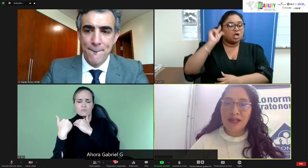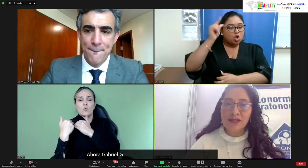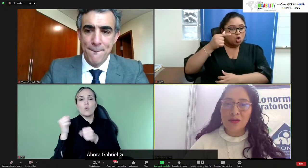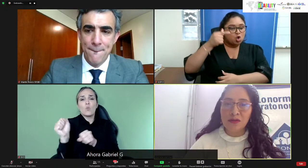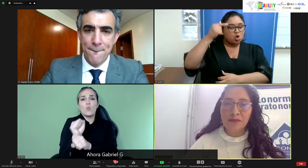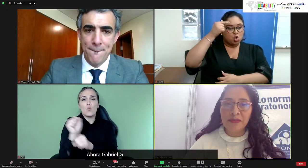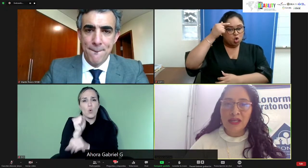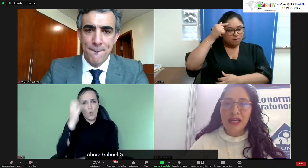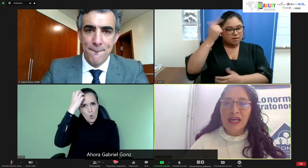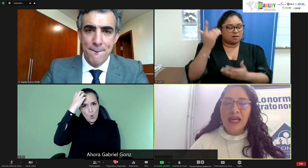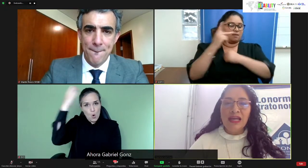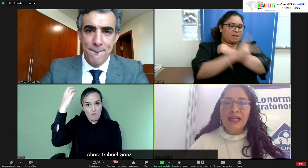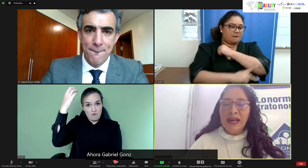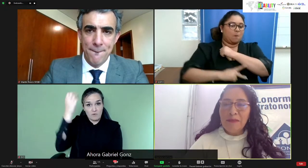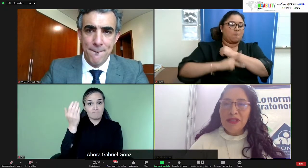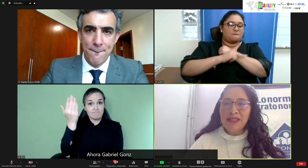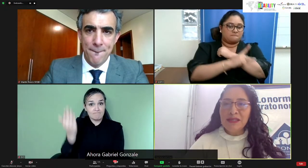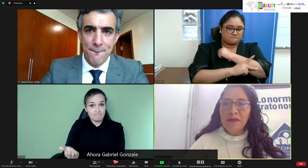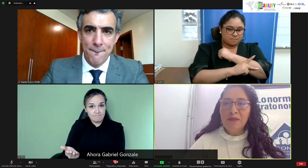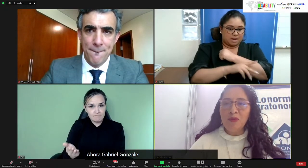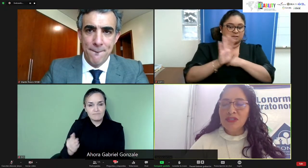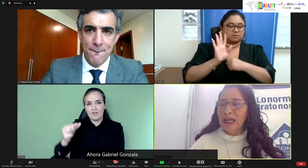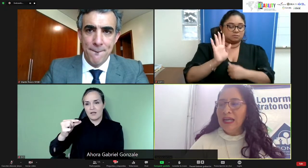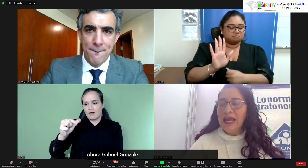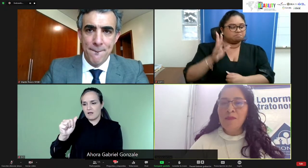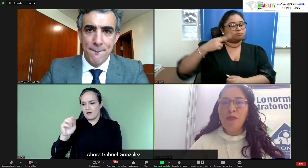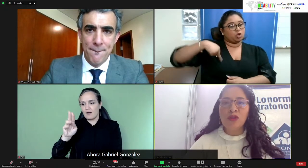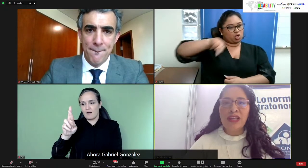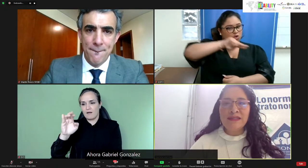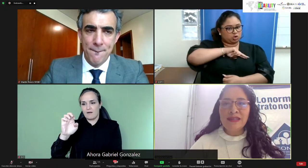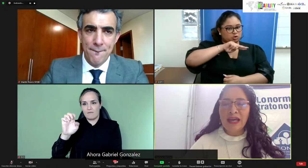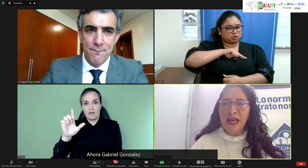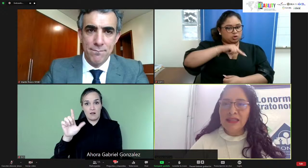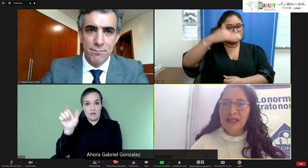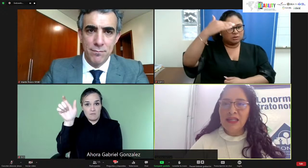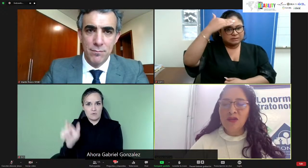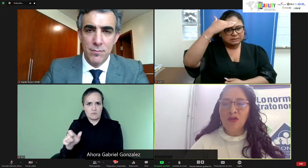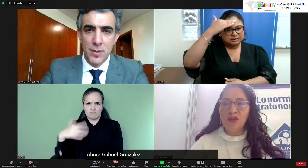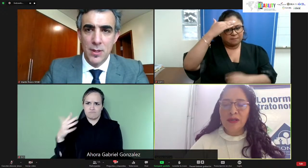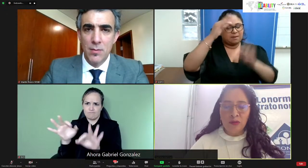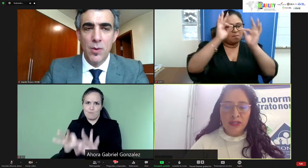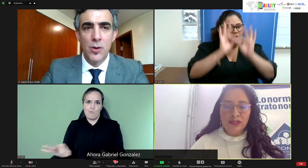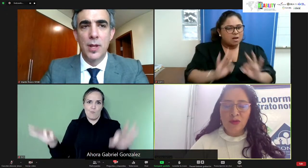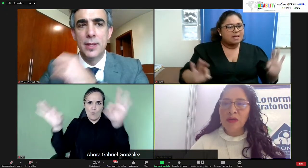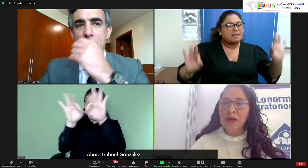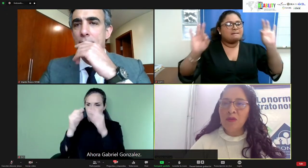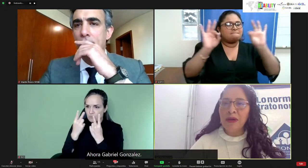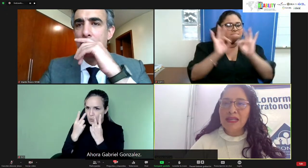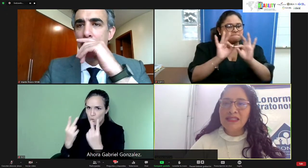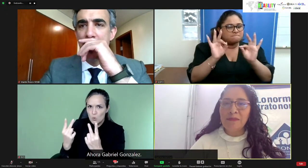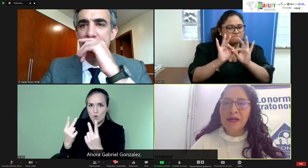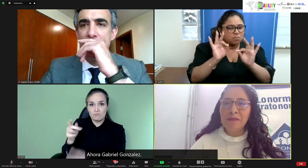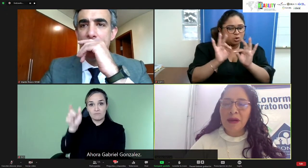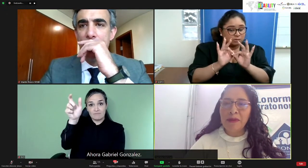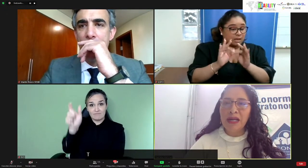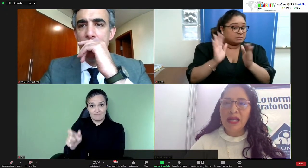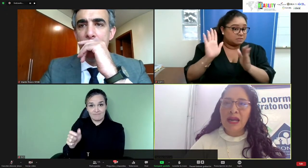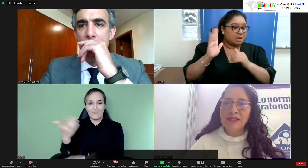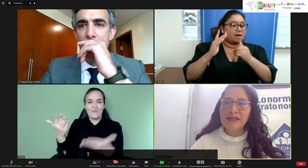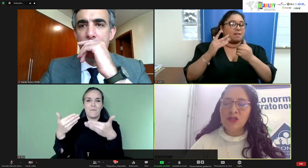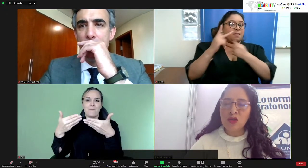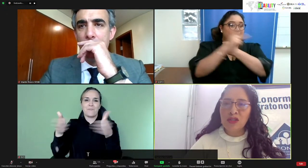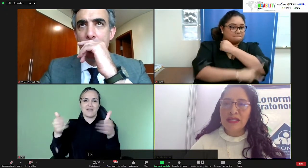high responsibility point in the government of a nation so we clearly know the importance that